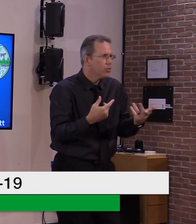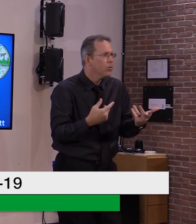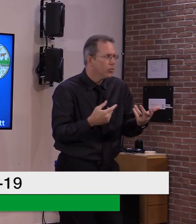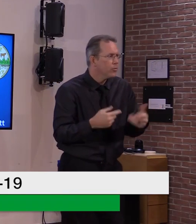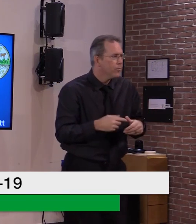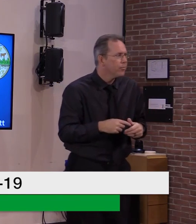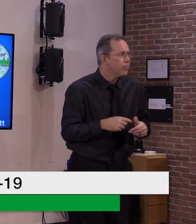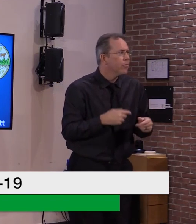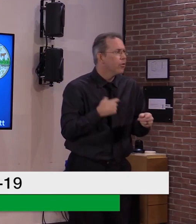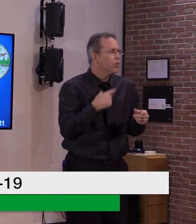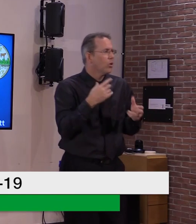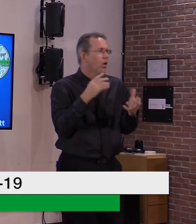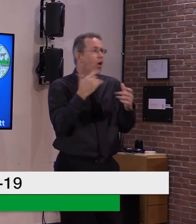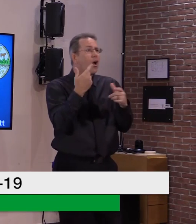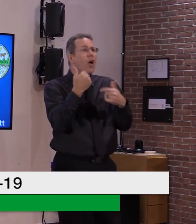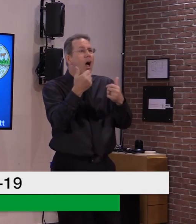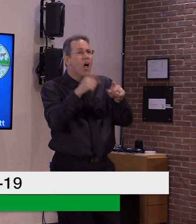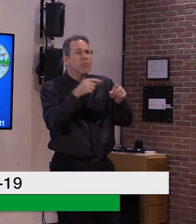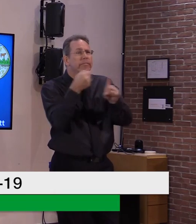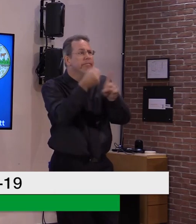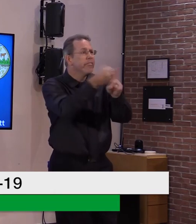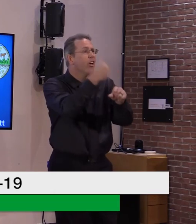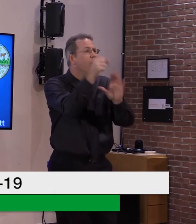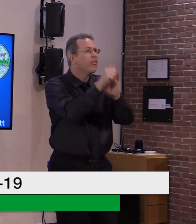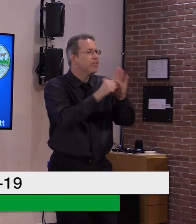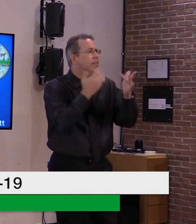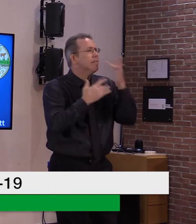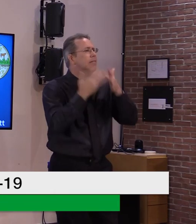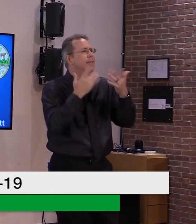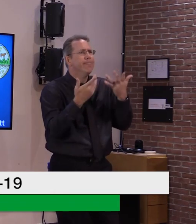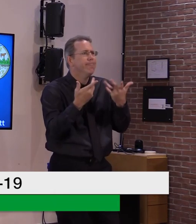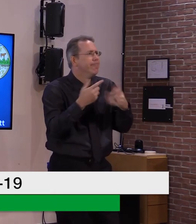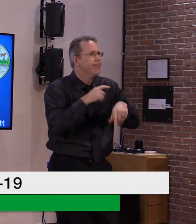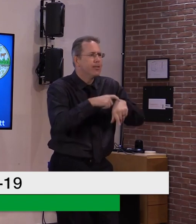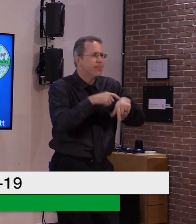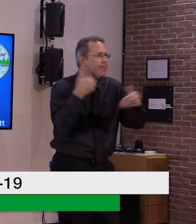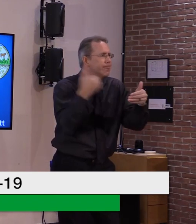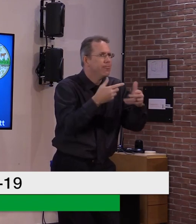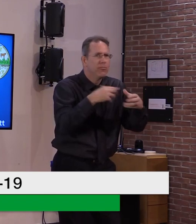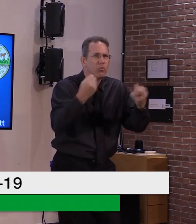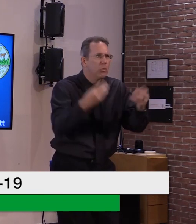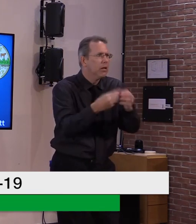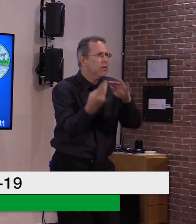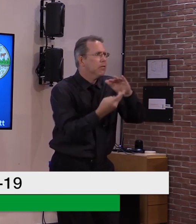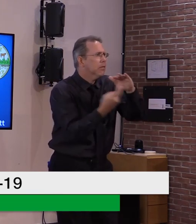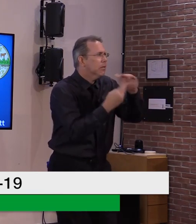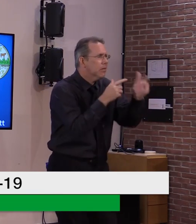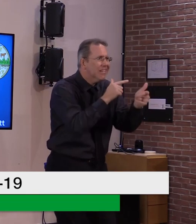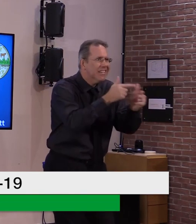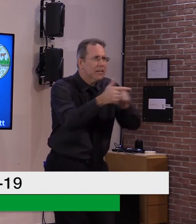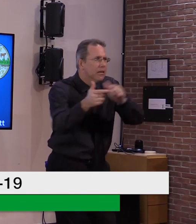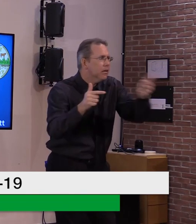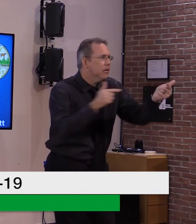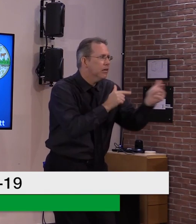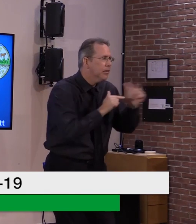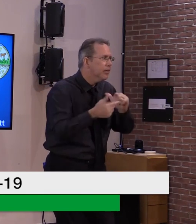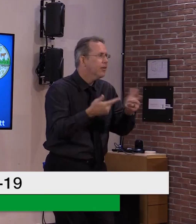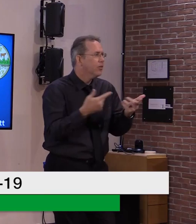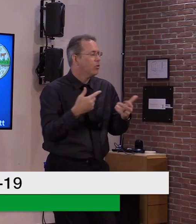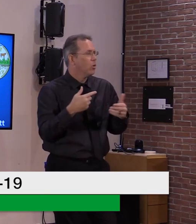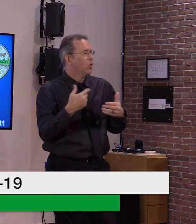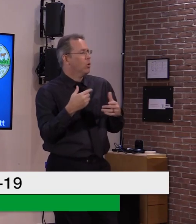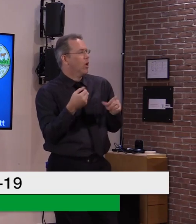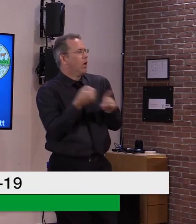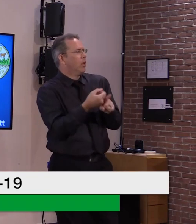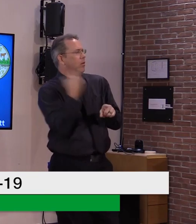deficits that they have and as the governor said when that surge hit us it was literally within days and it was